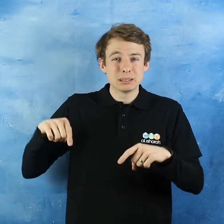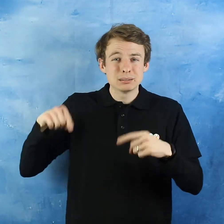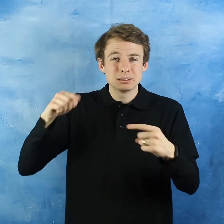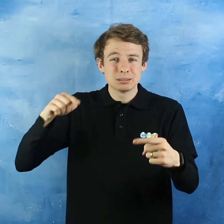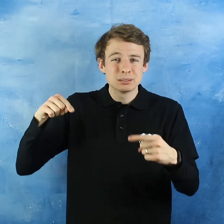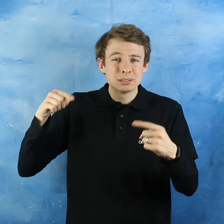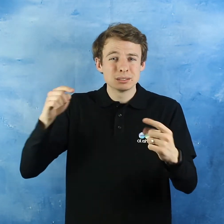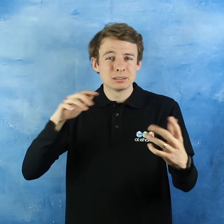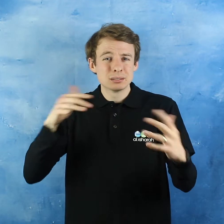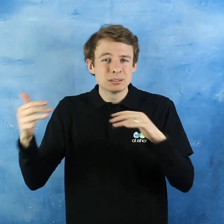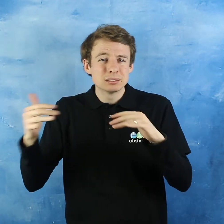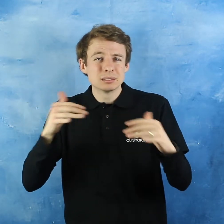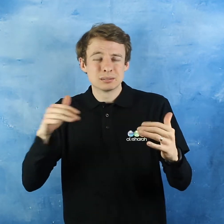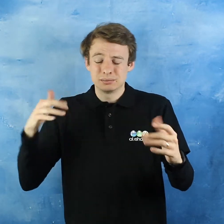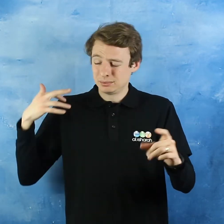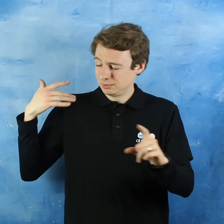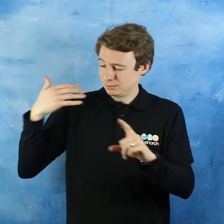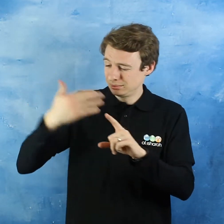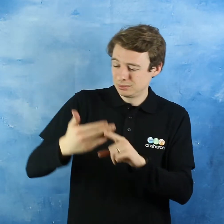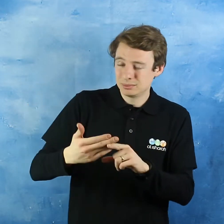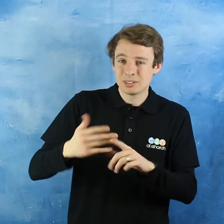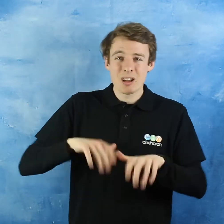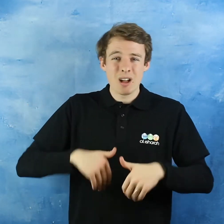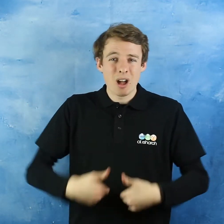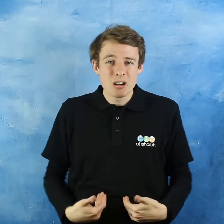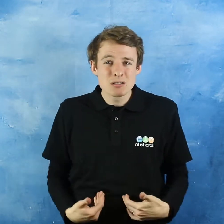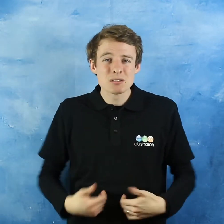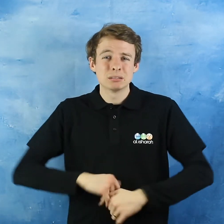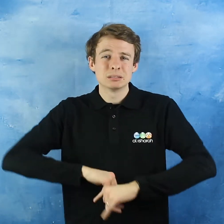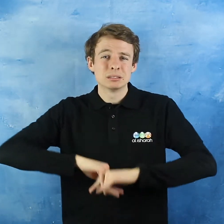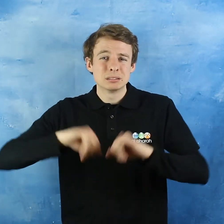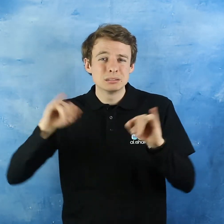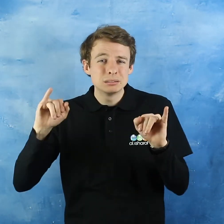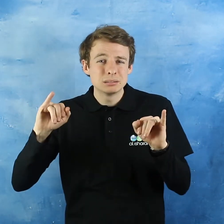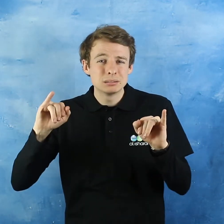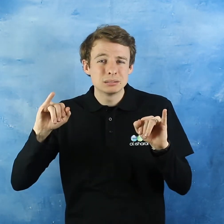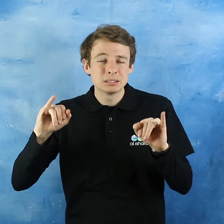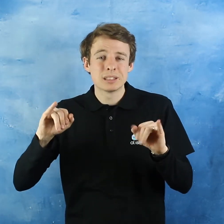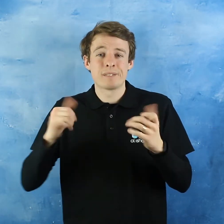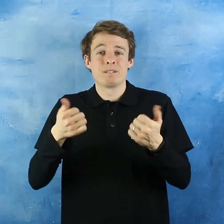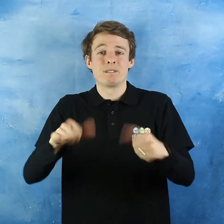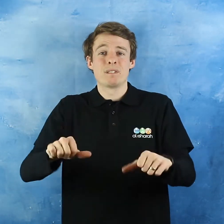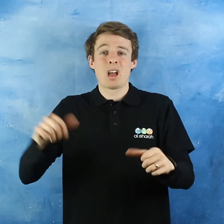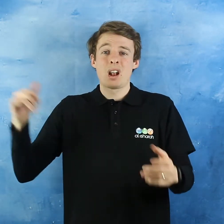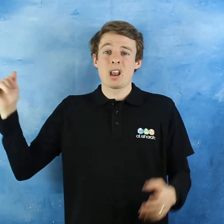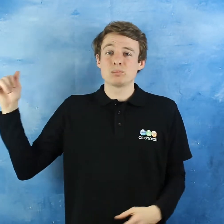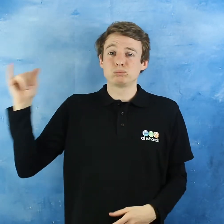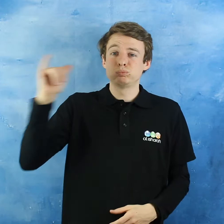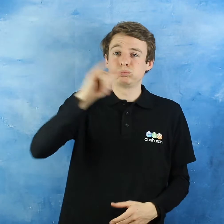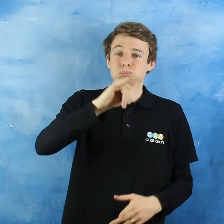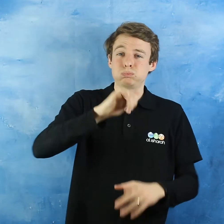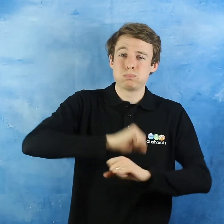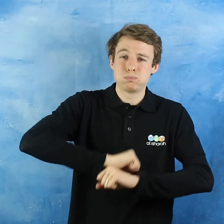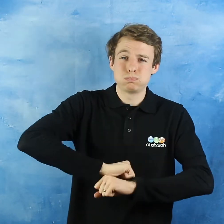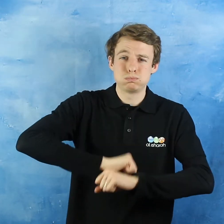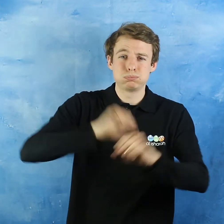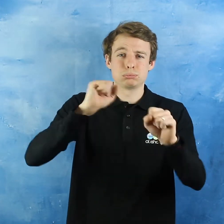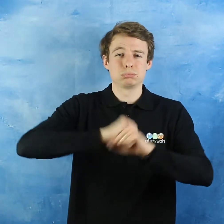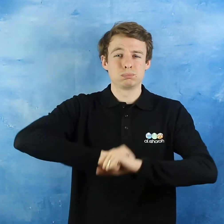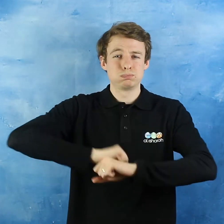and finally dropping the bomb to kill hundreds of the people. A bloodshed in this town